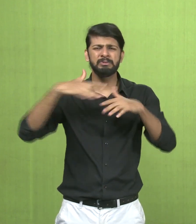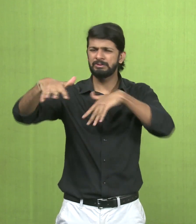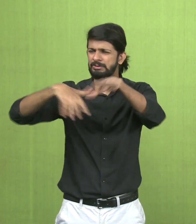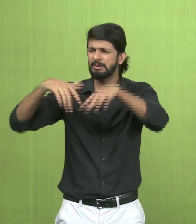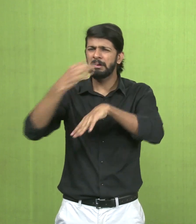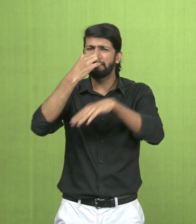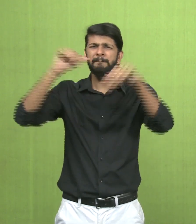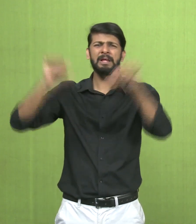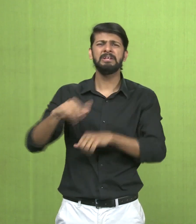pollution